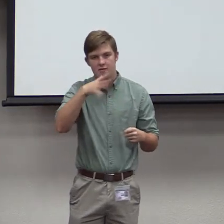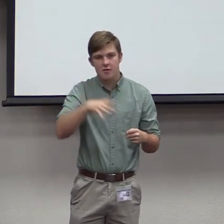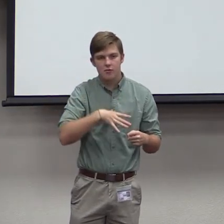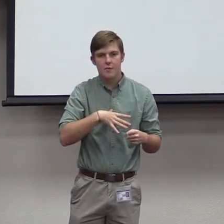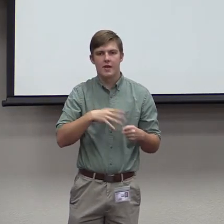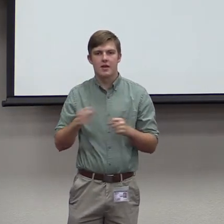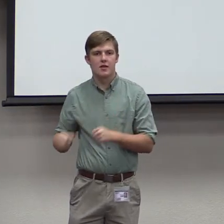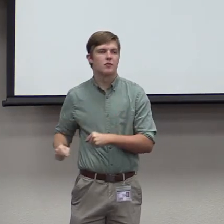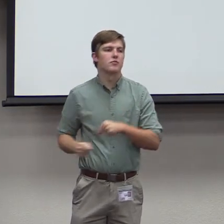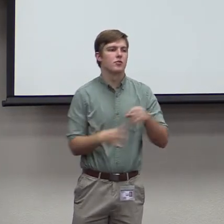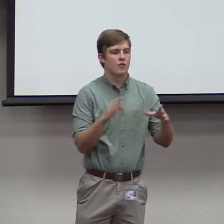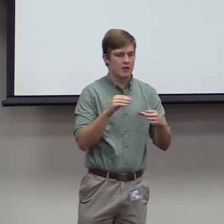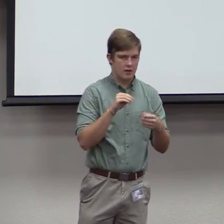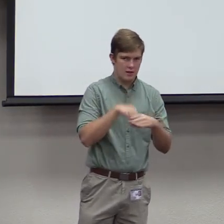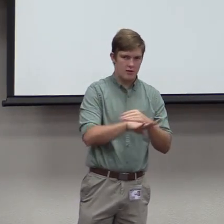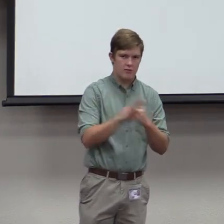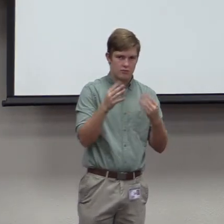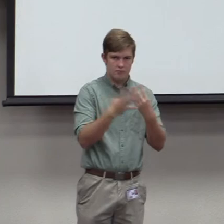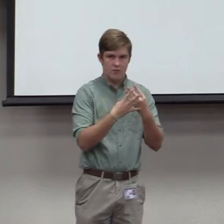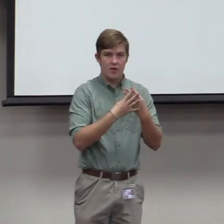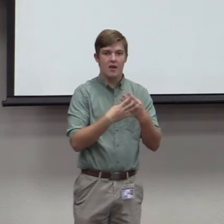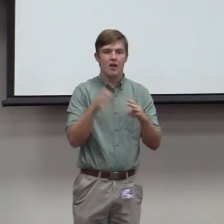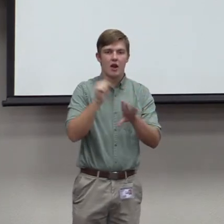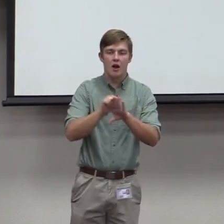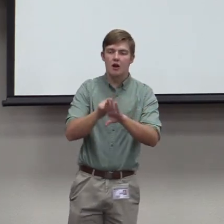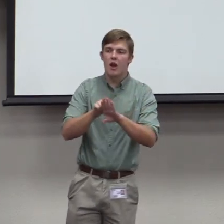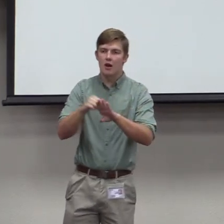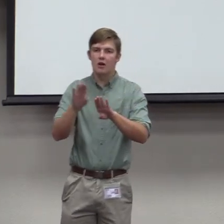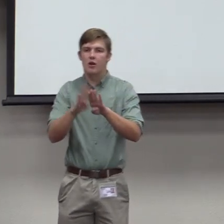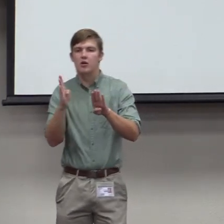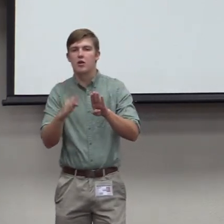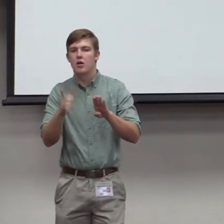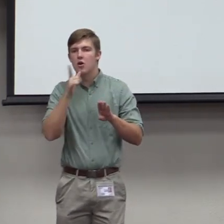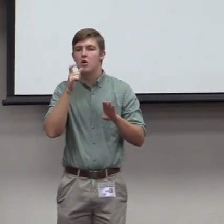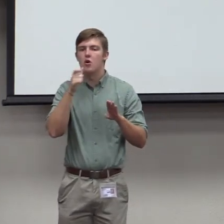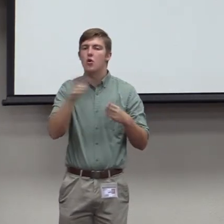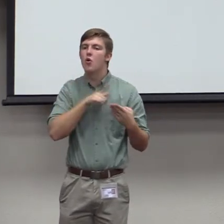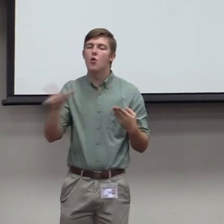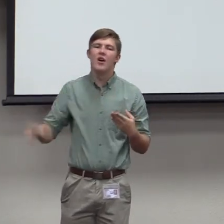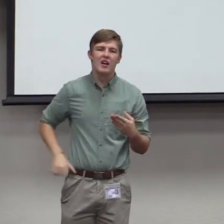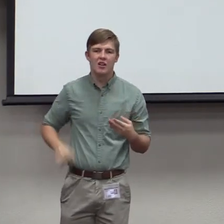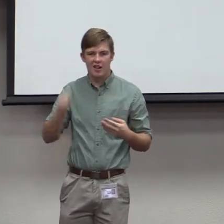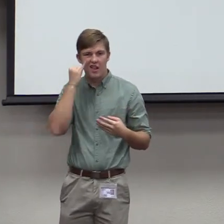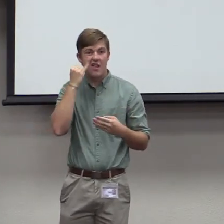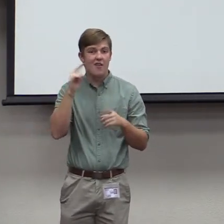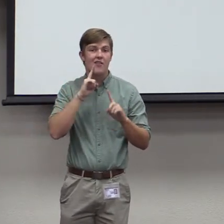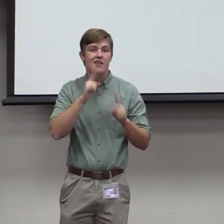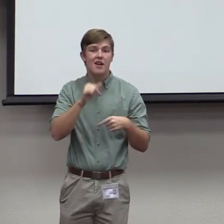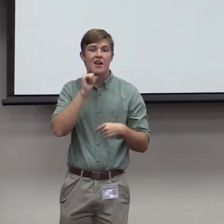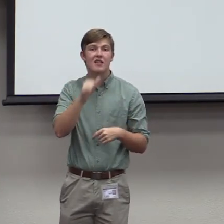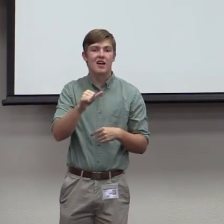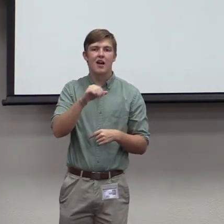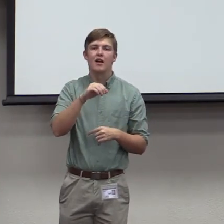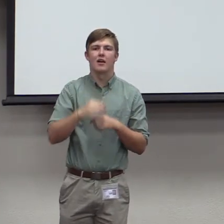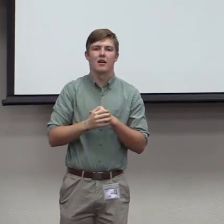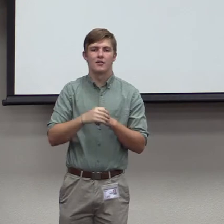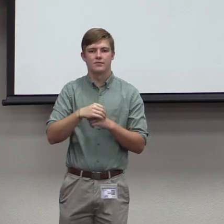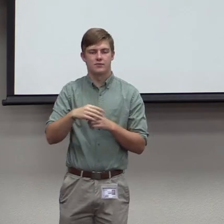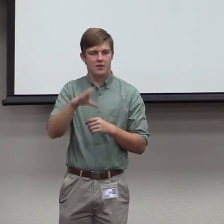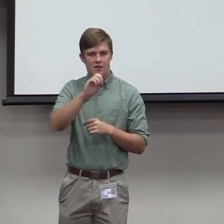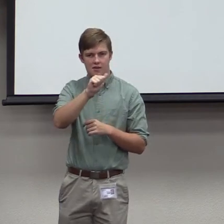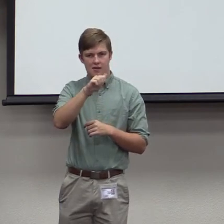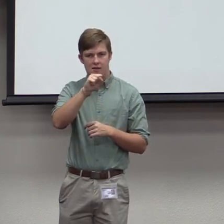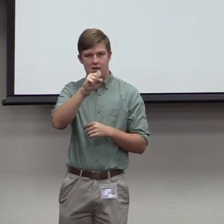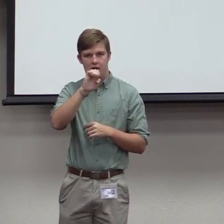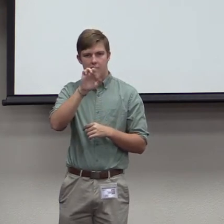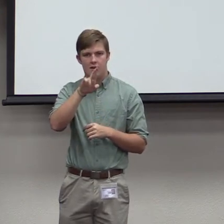what? Because he would knock on their door and say, "Who is Lord?" And if the answer wasn't Caesar, that's all the reason